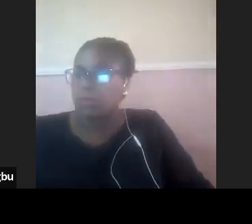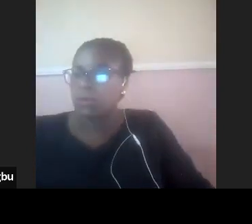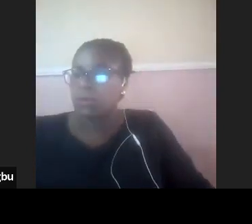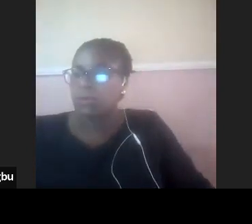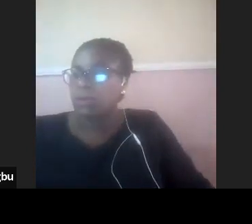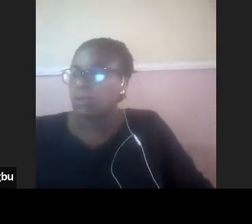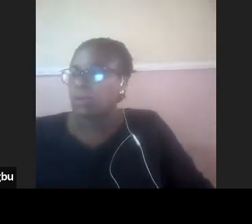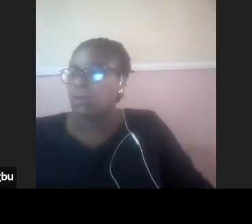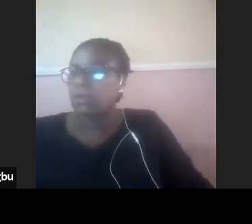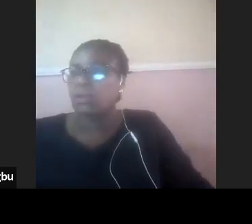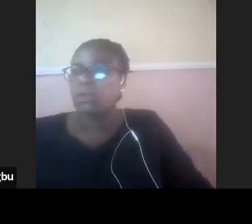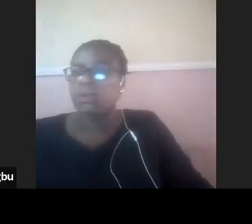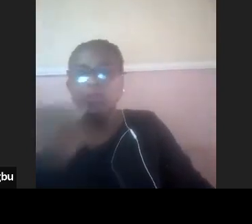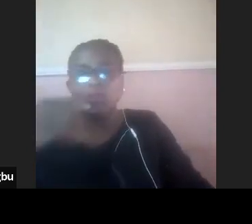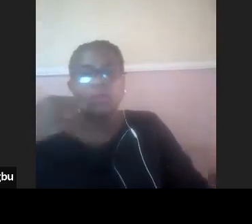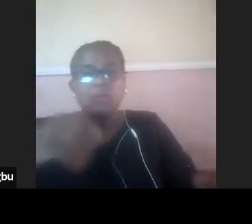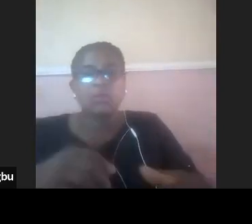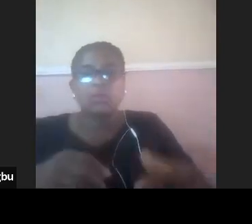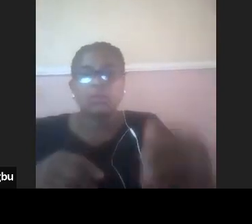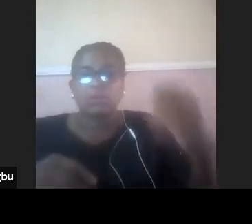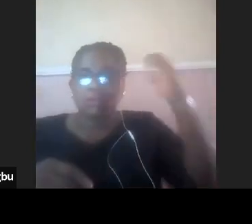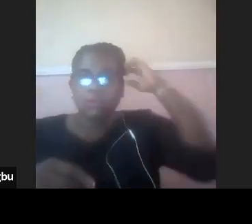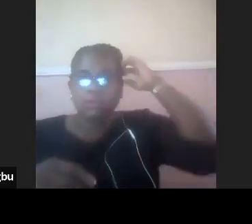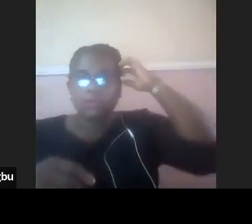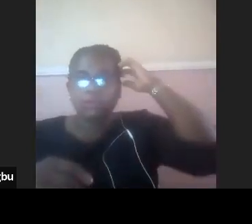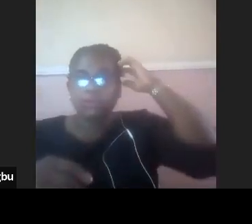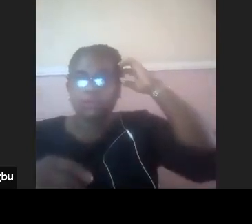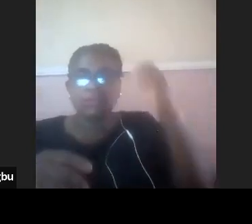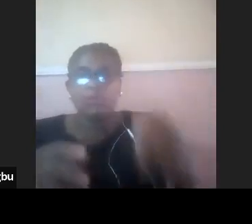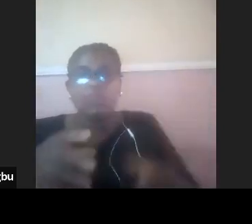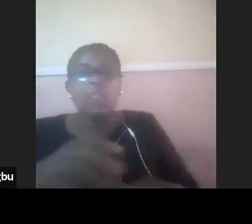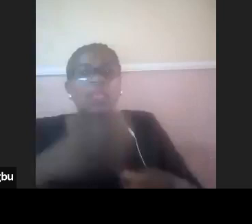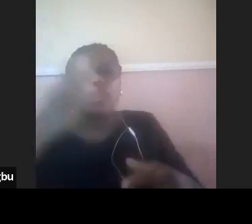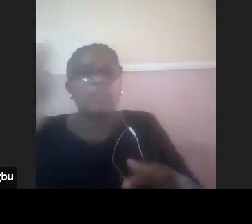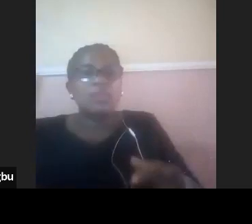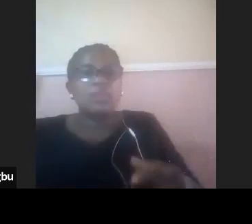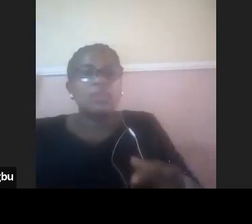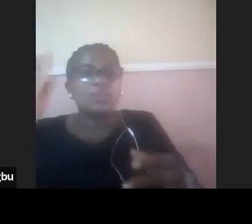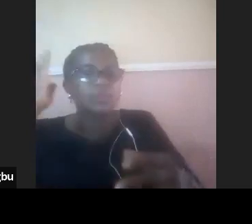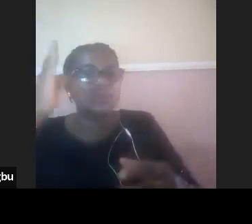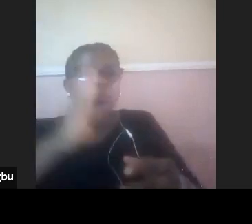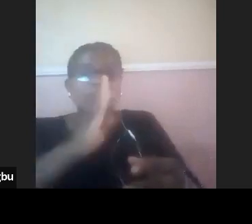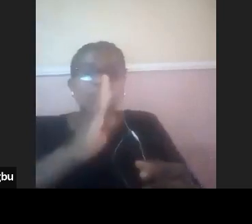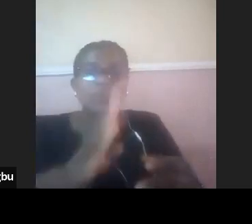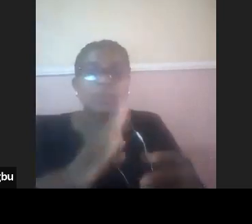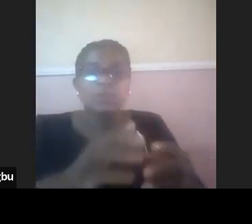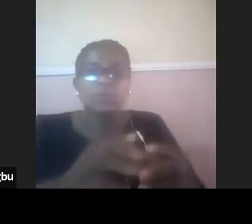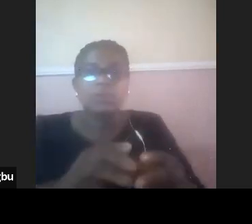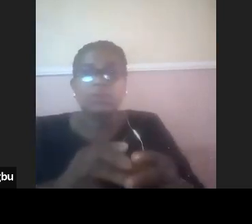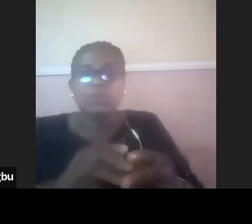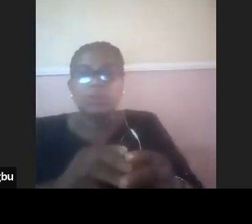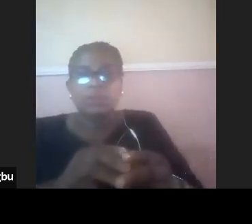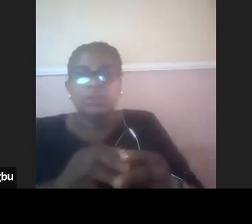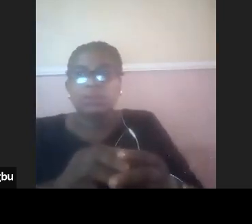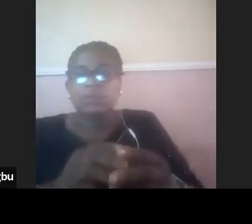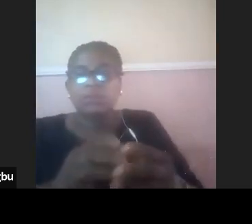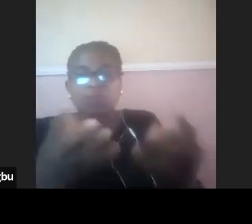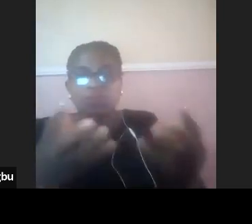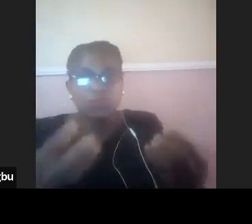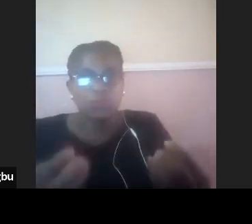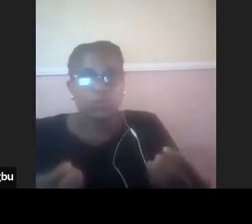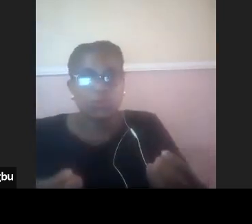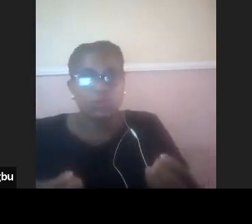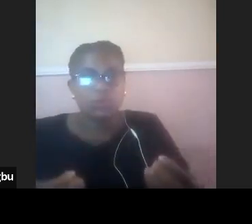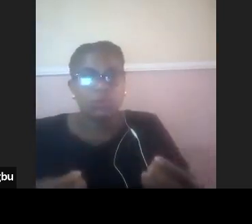E. And there should be figures that are linked to this. One trick that you should